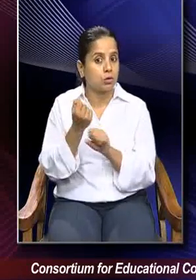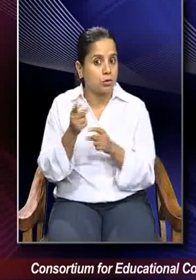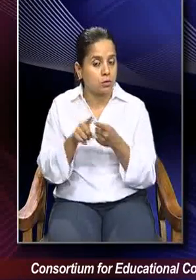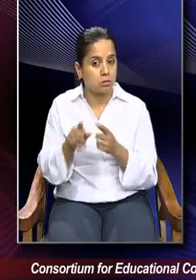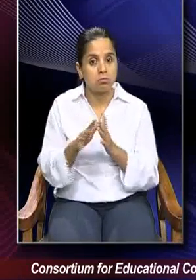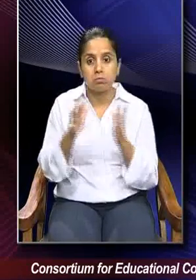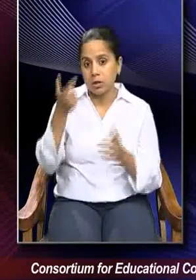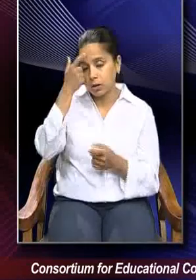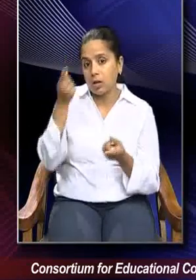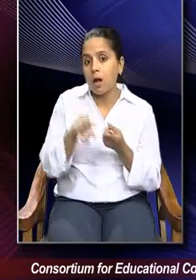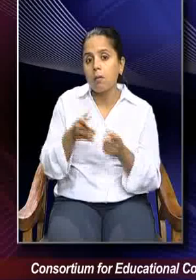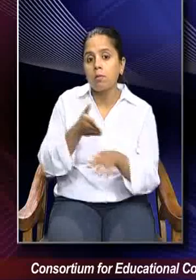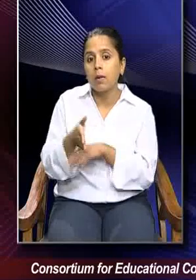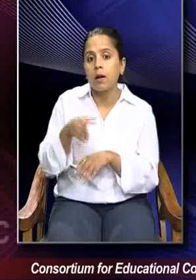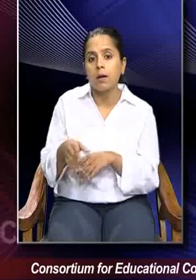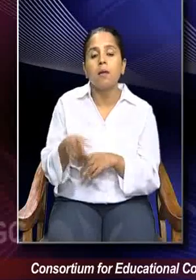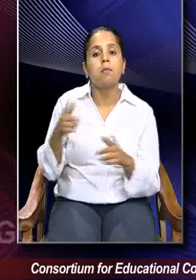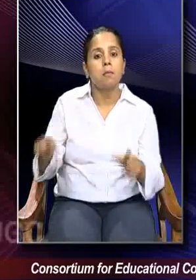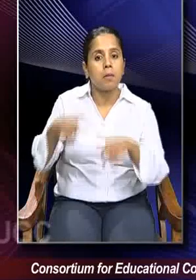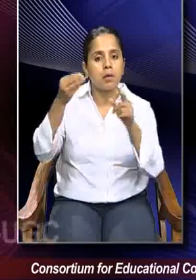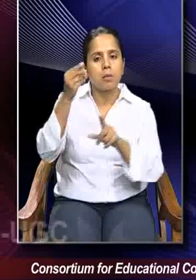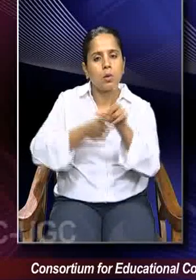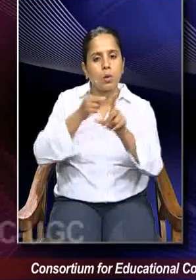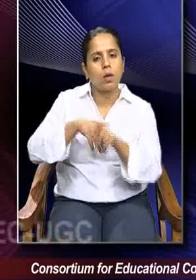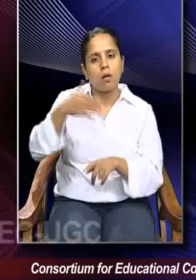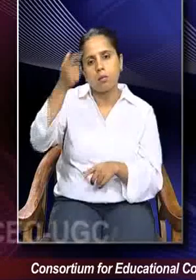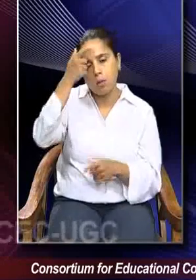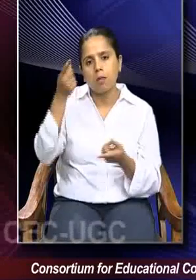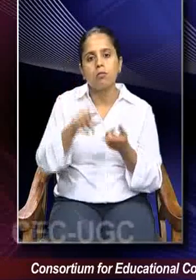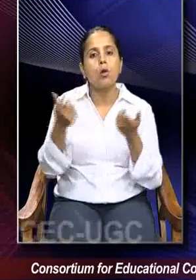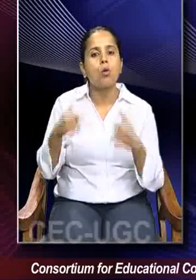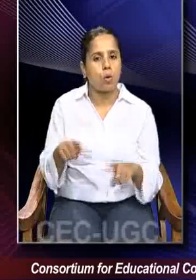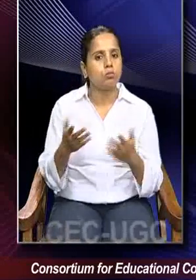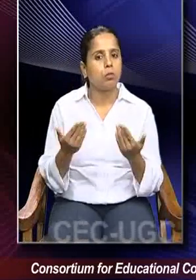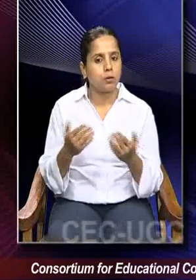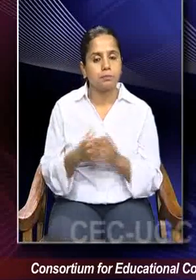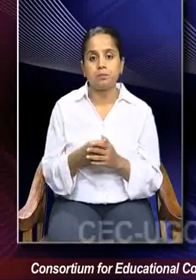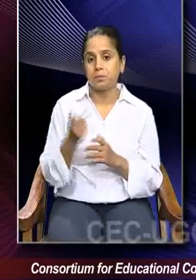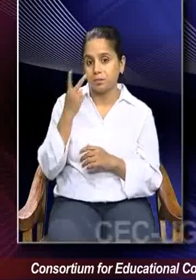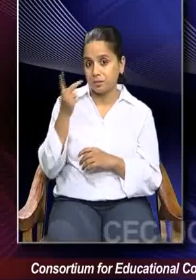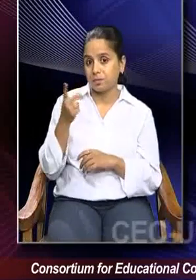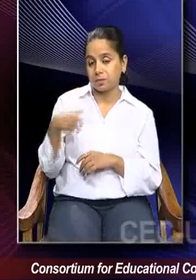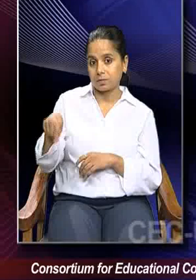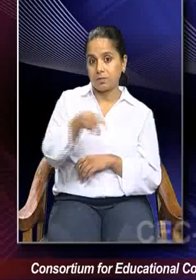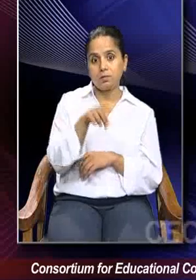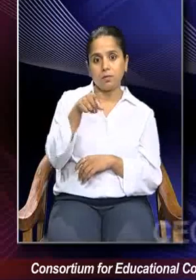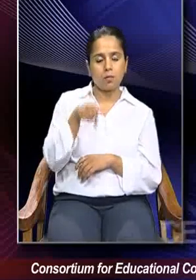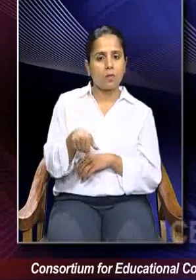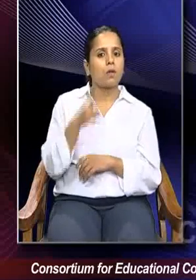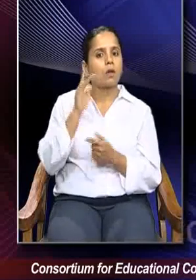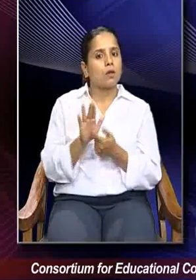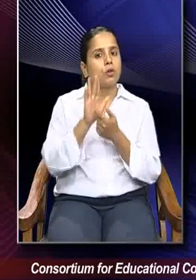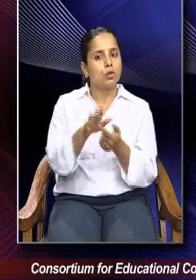serious damage to the plants within a few years. Now, this is what the status of